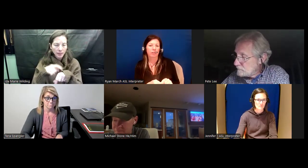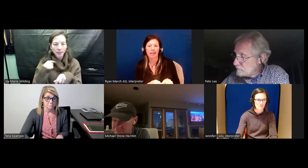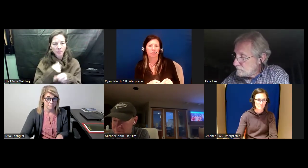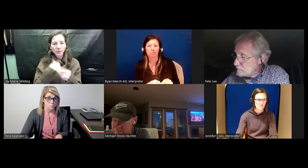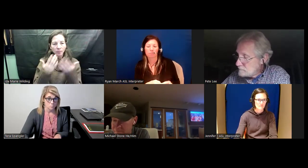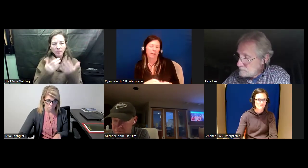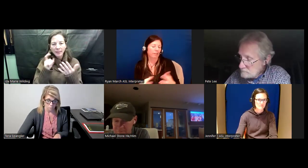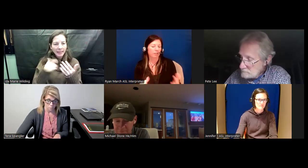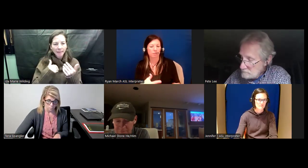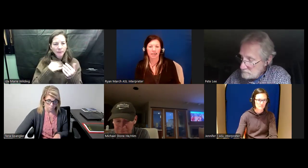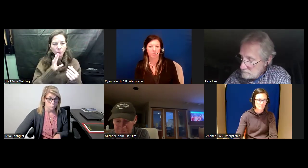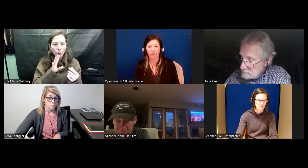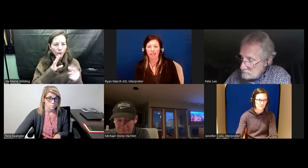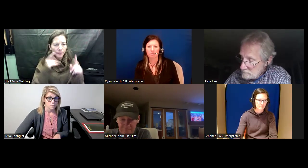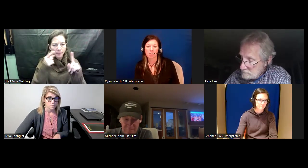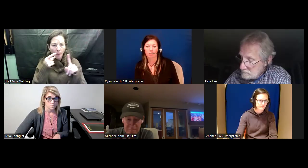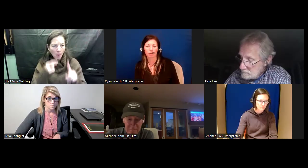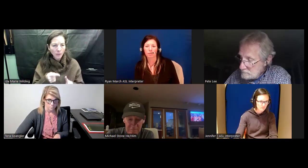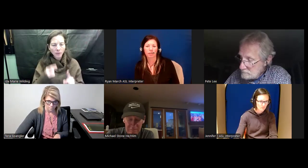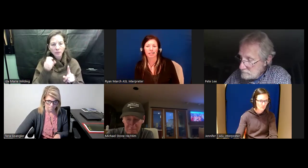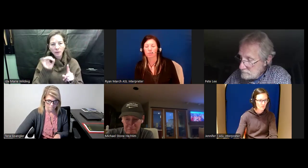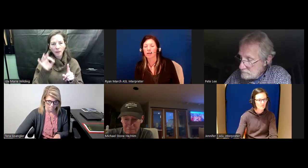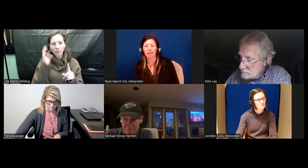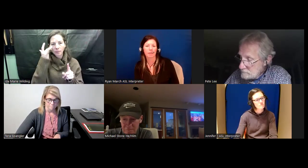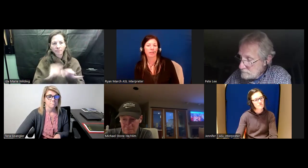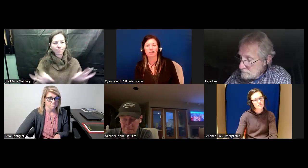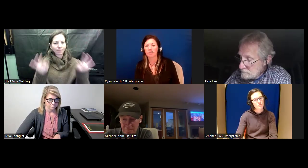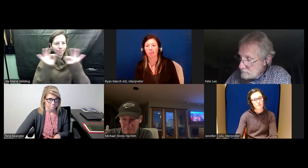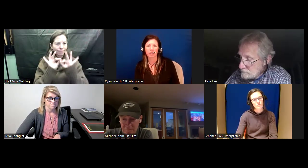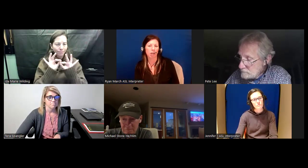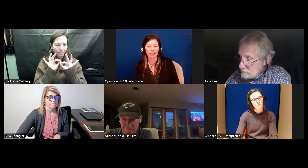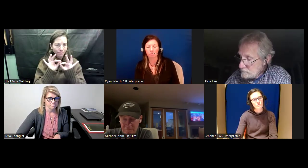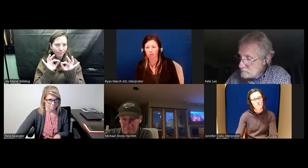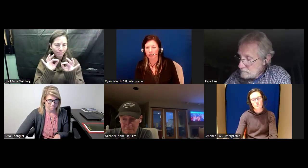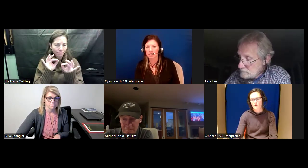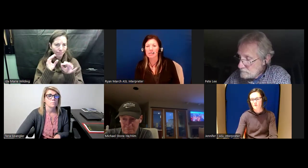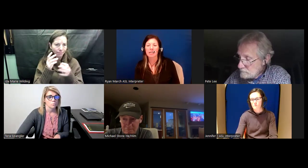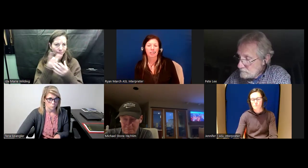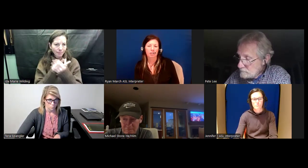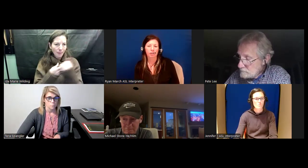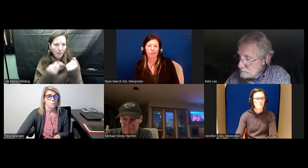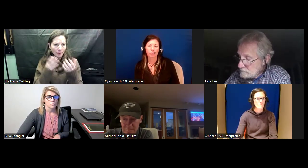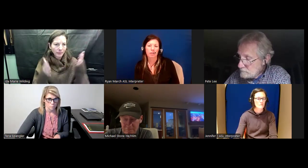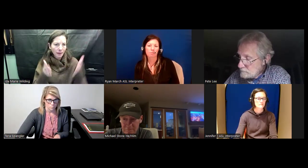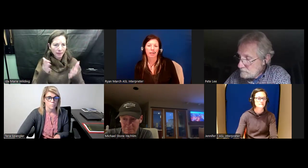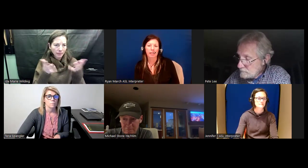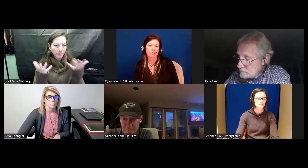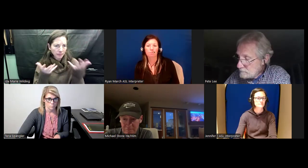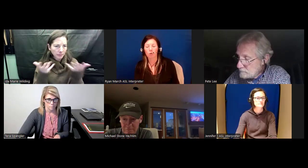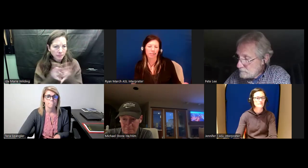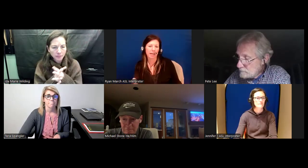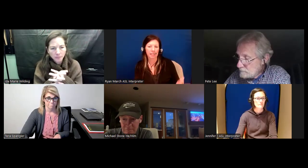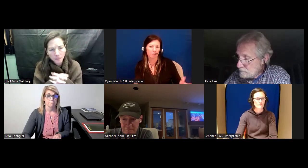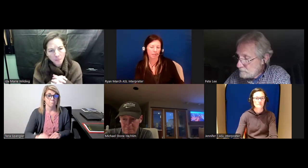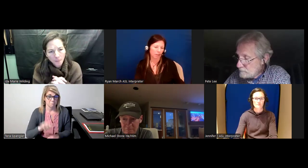wonder if there's a right time that we can talk more about that as well. Maybe come up with some talking points to bring